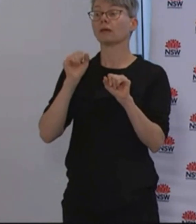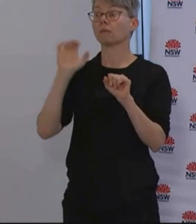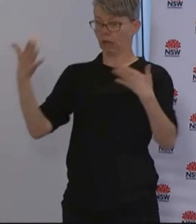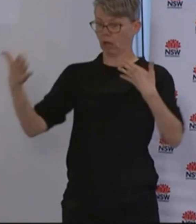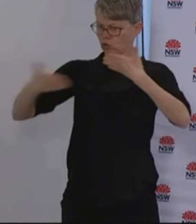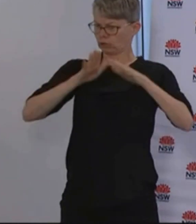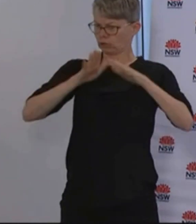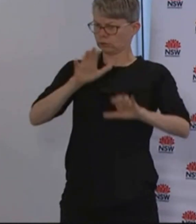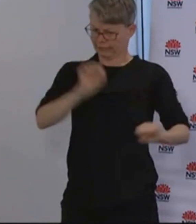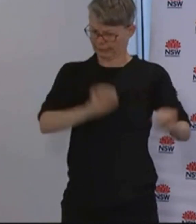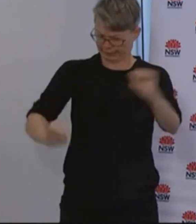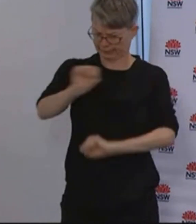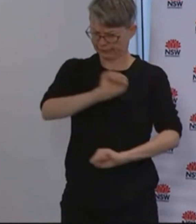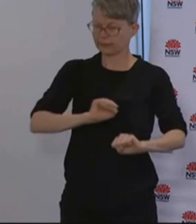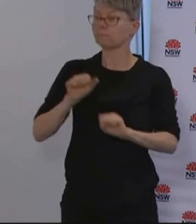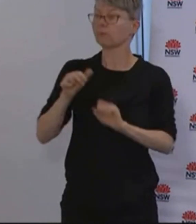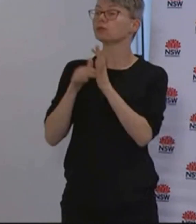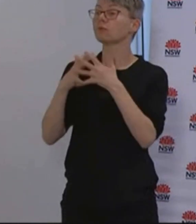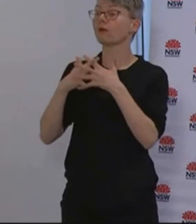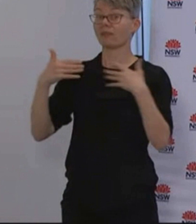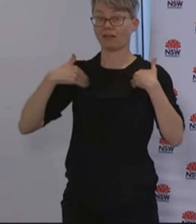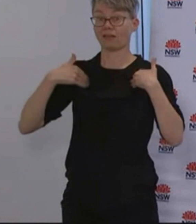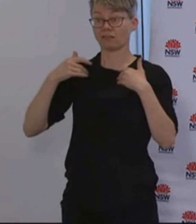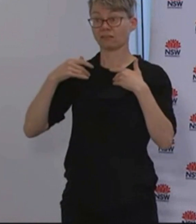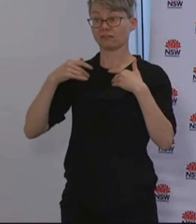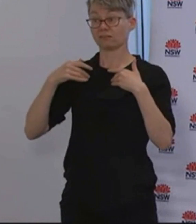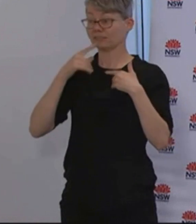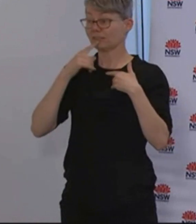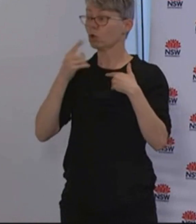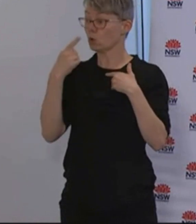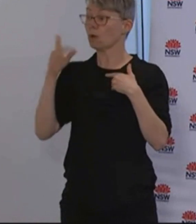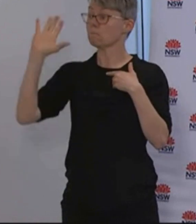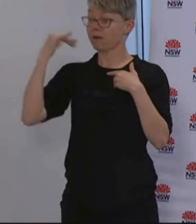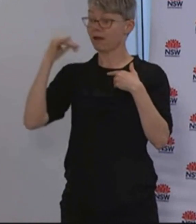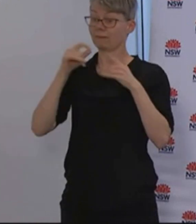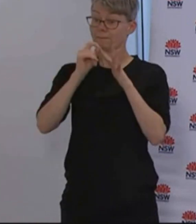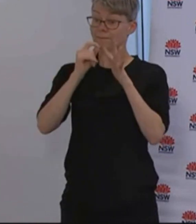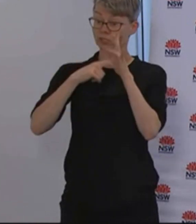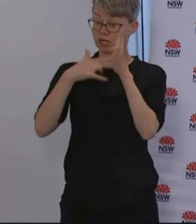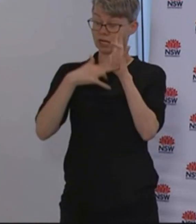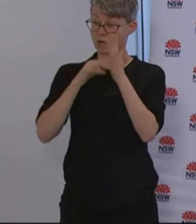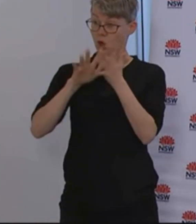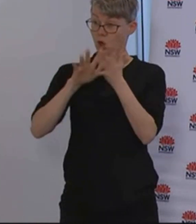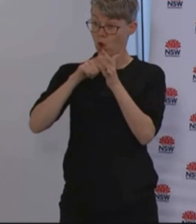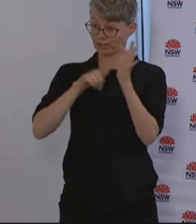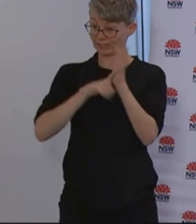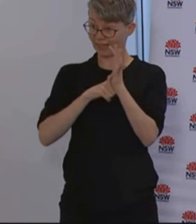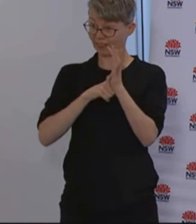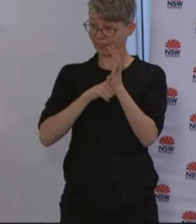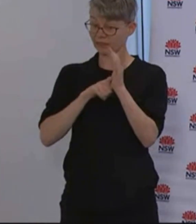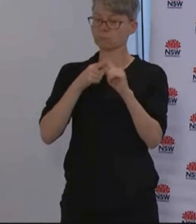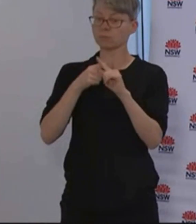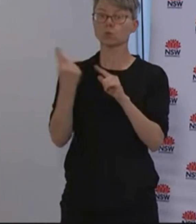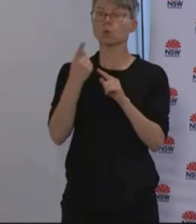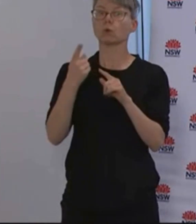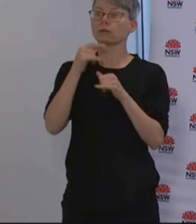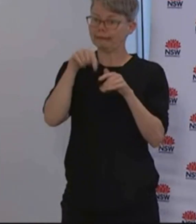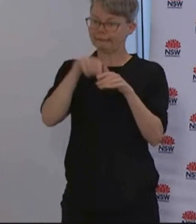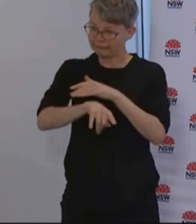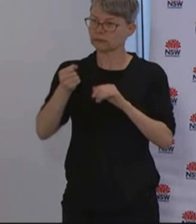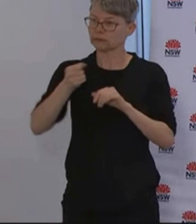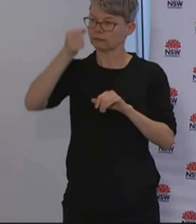urging people who are at the hotel, especially those in the gaming room, to self-isolate for 14 days since they were last